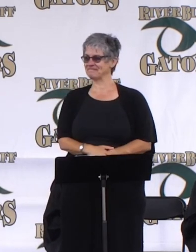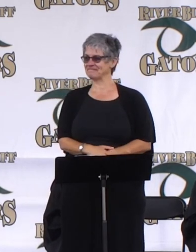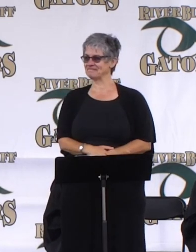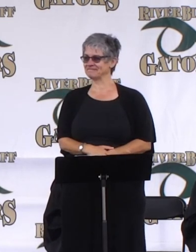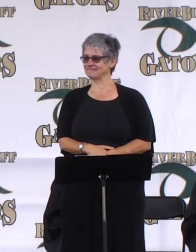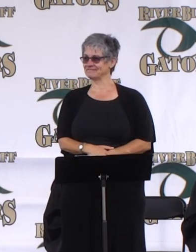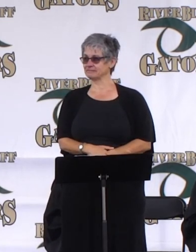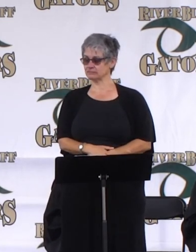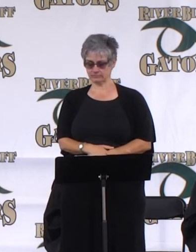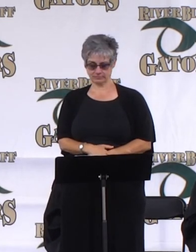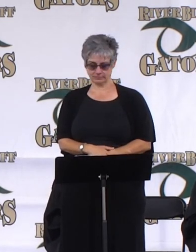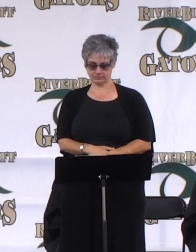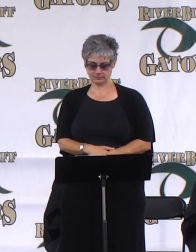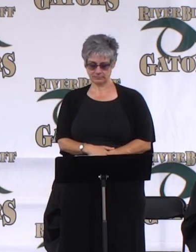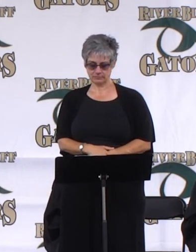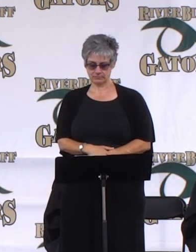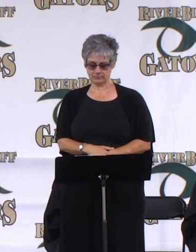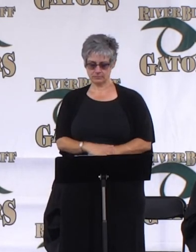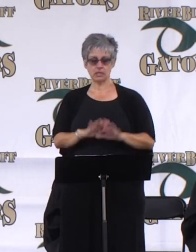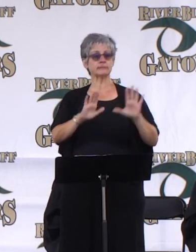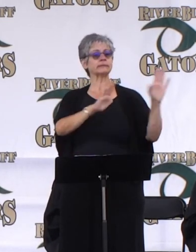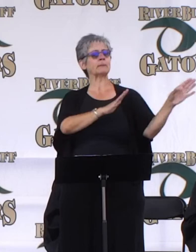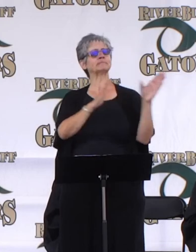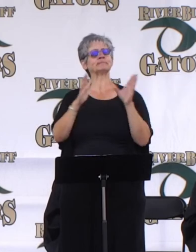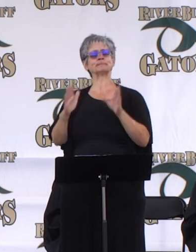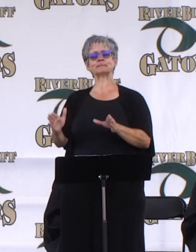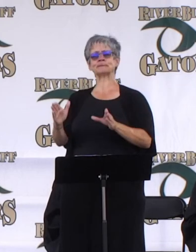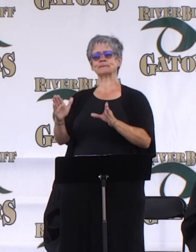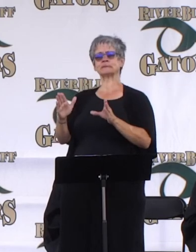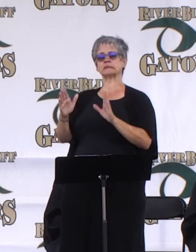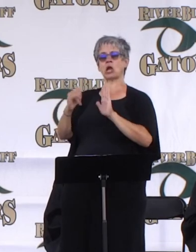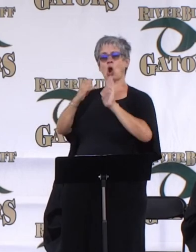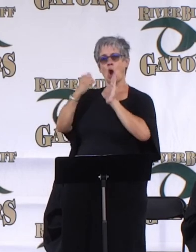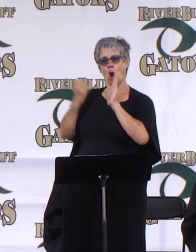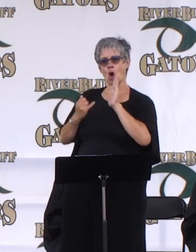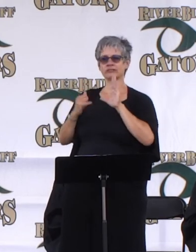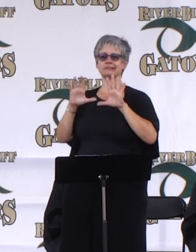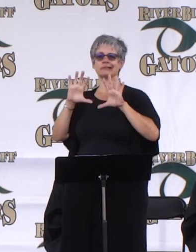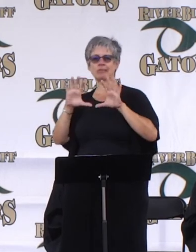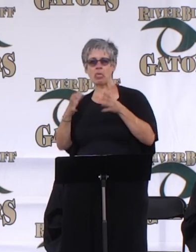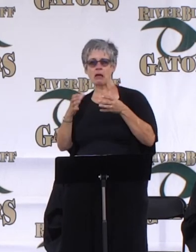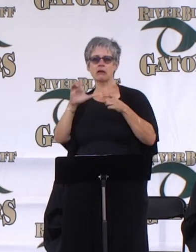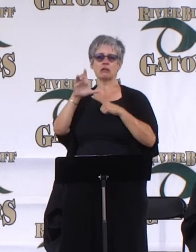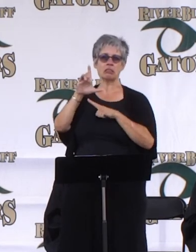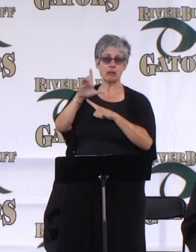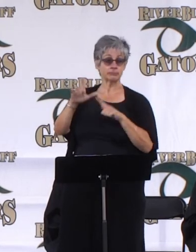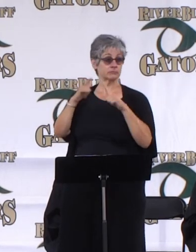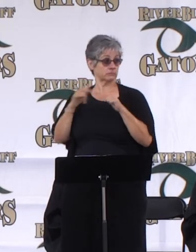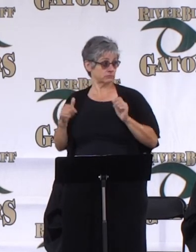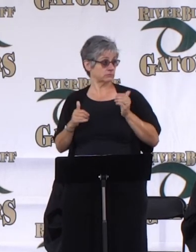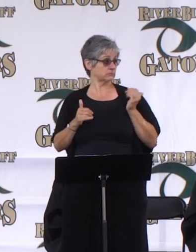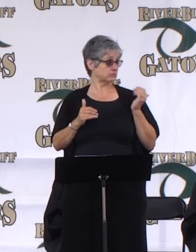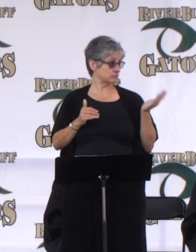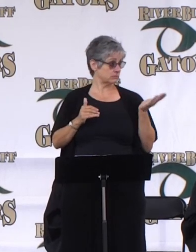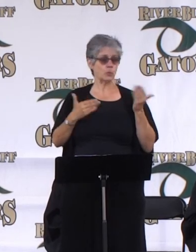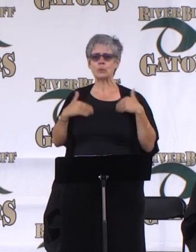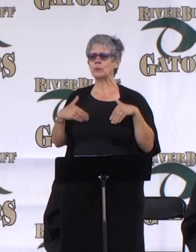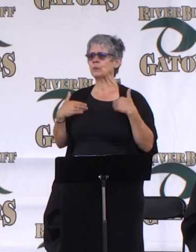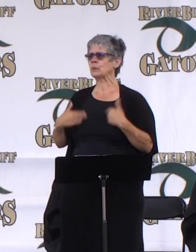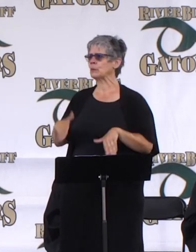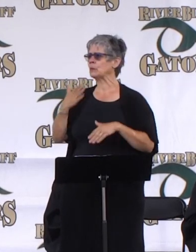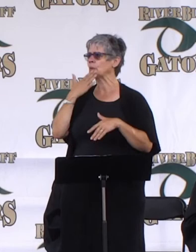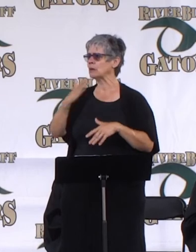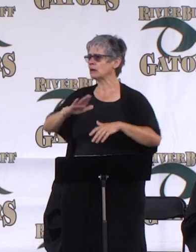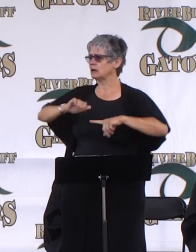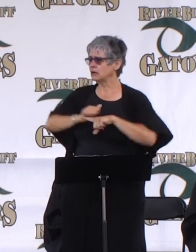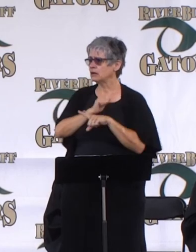Despite the curveball, Moving on to snapshots of our fine arts and clubs, we have heard our band play spirited music, having practiced for hours